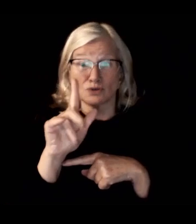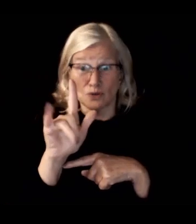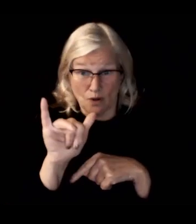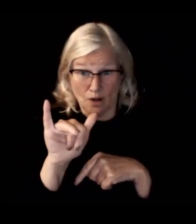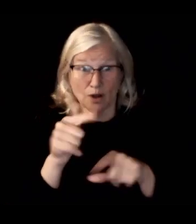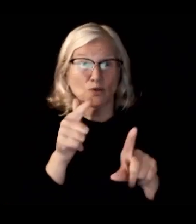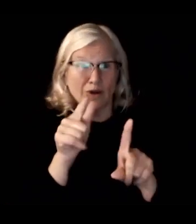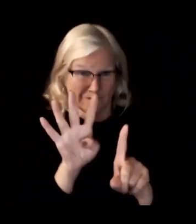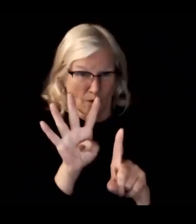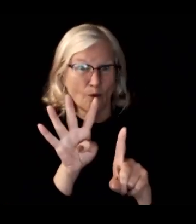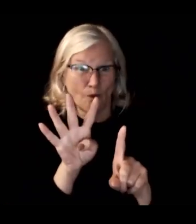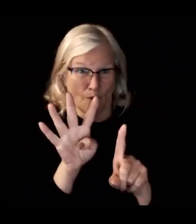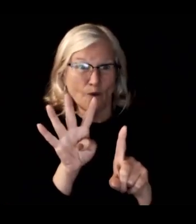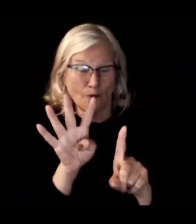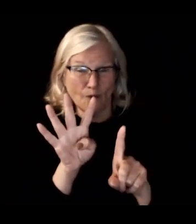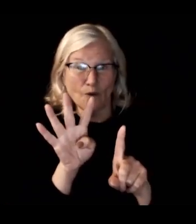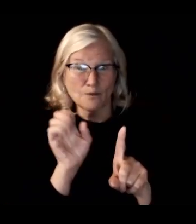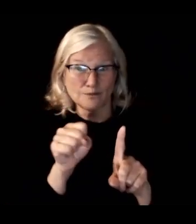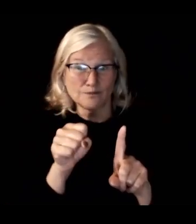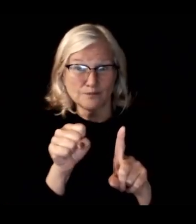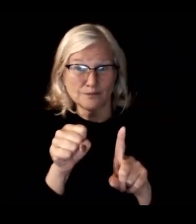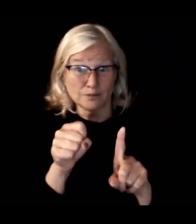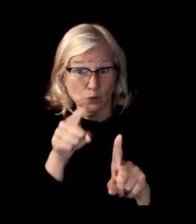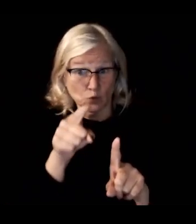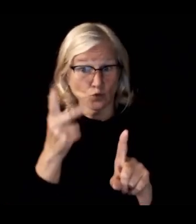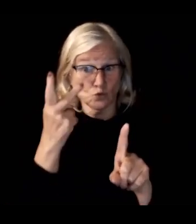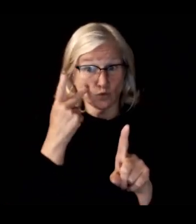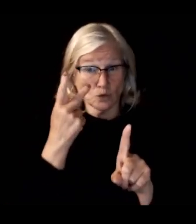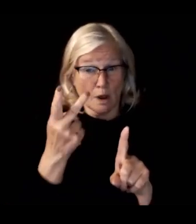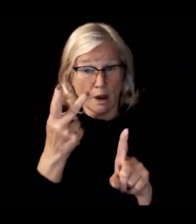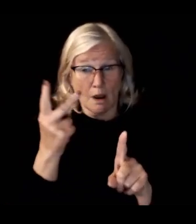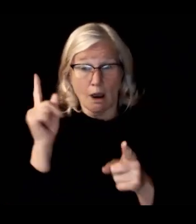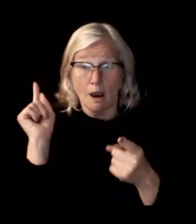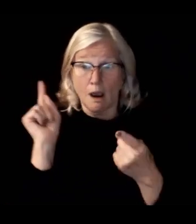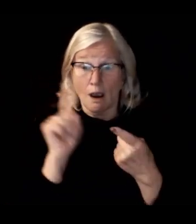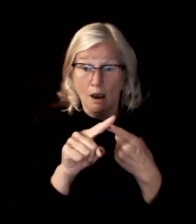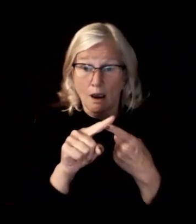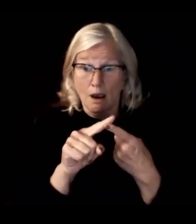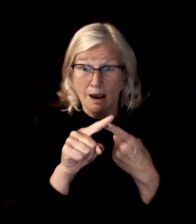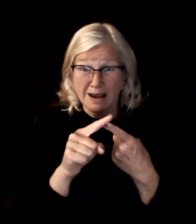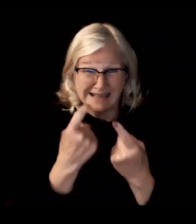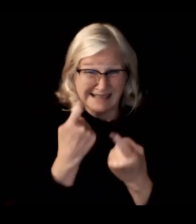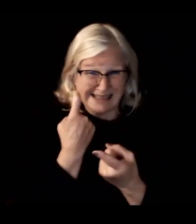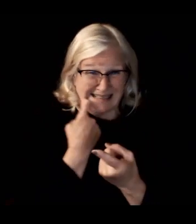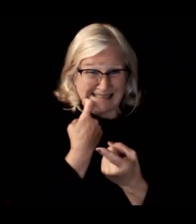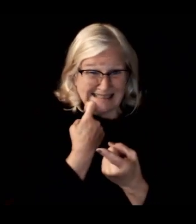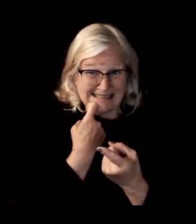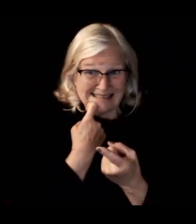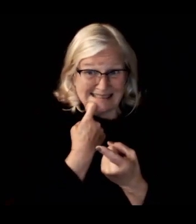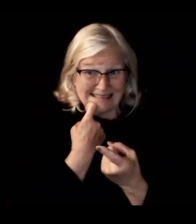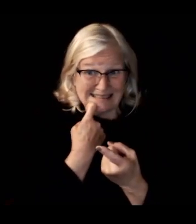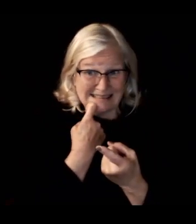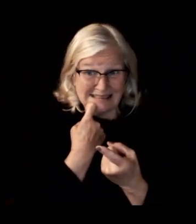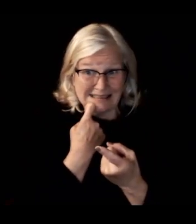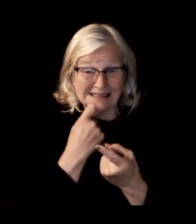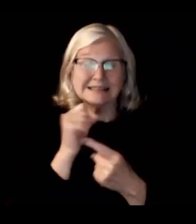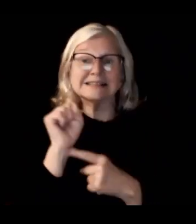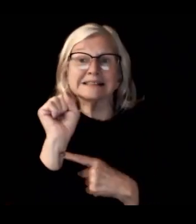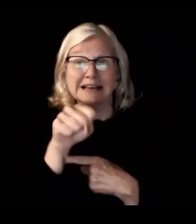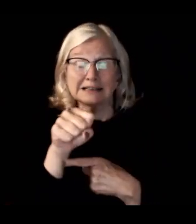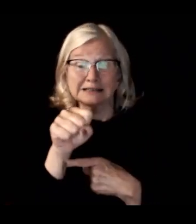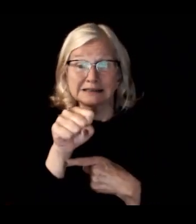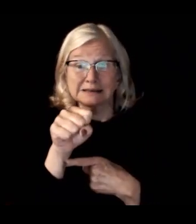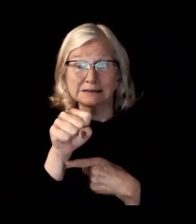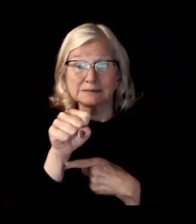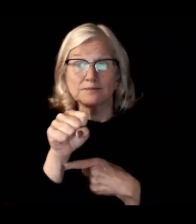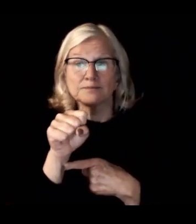And you were able to see her until when? You said kind of recently, right? Yes, unfortunately, on August